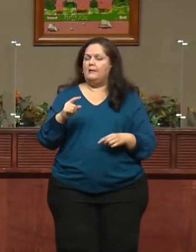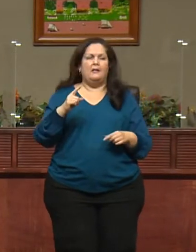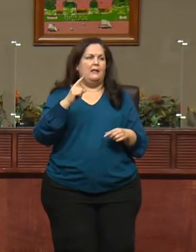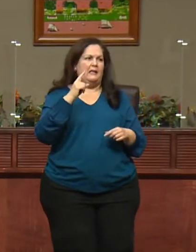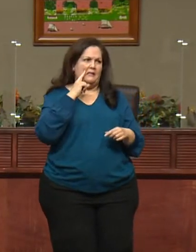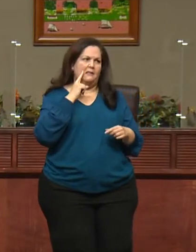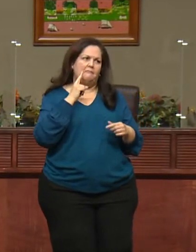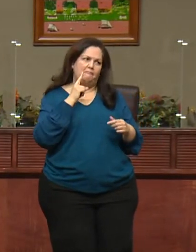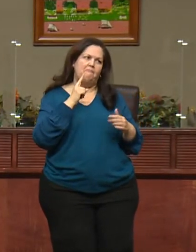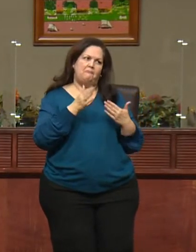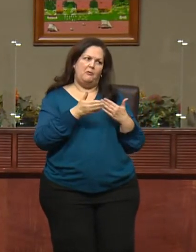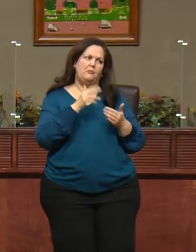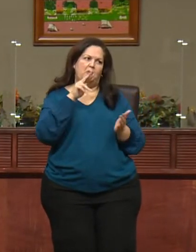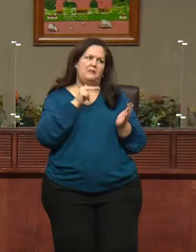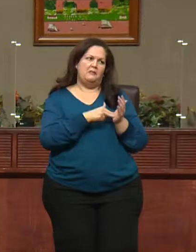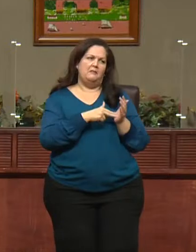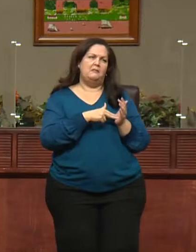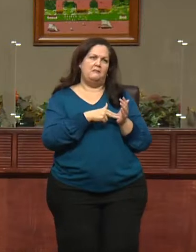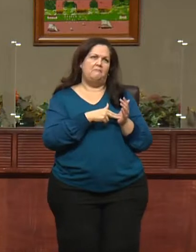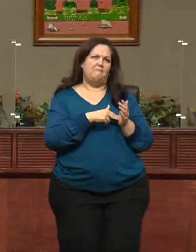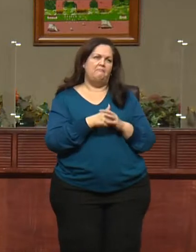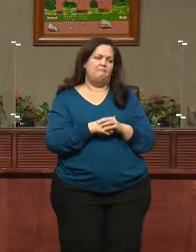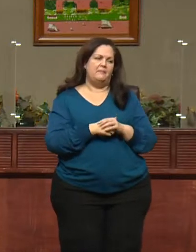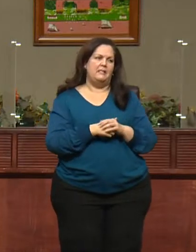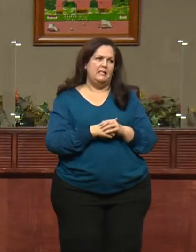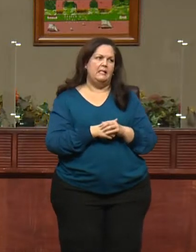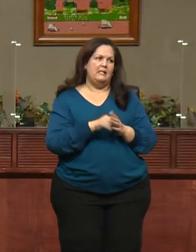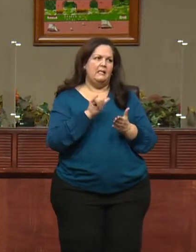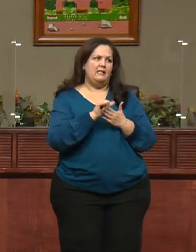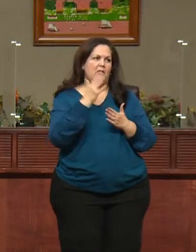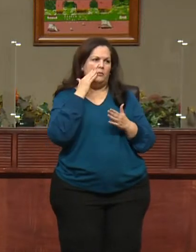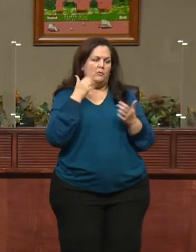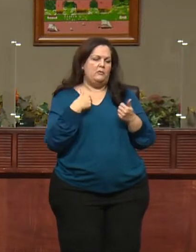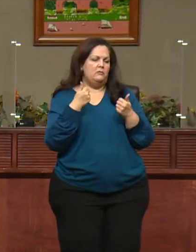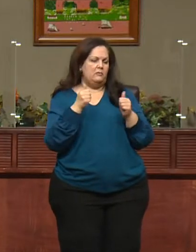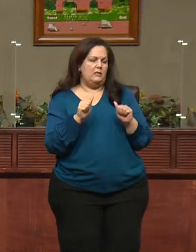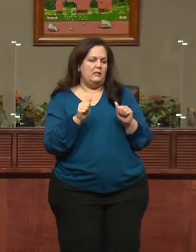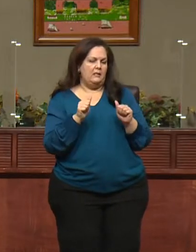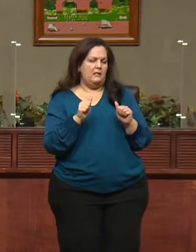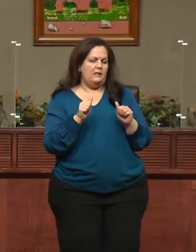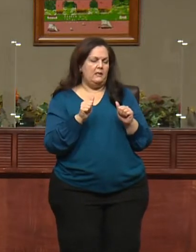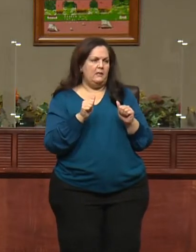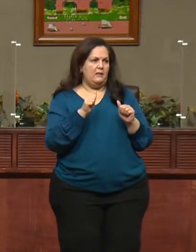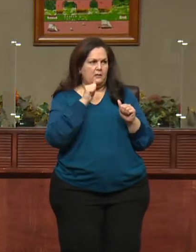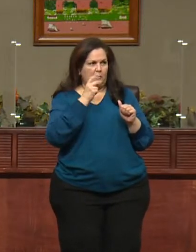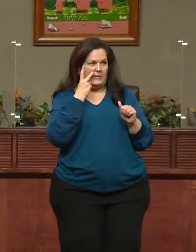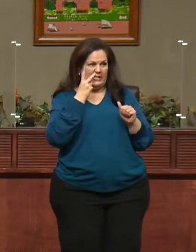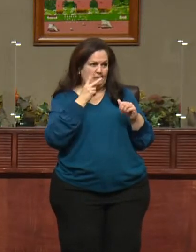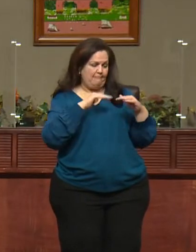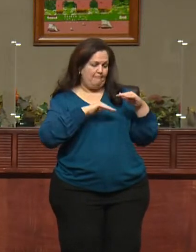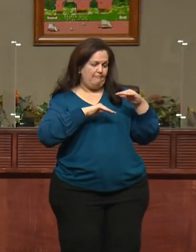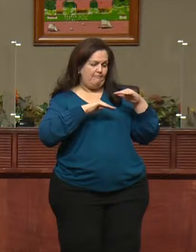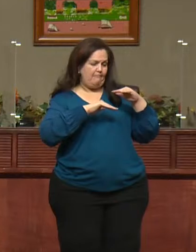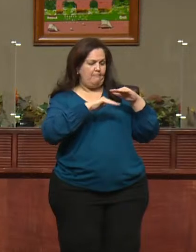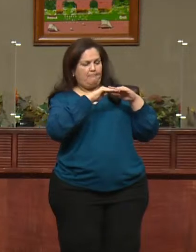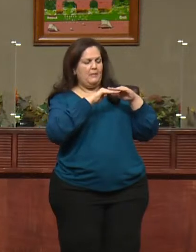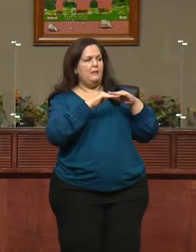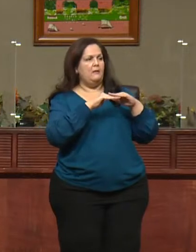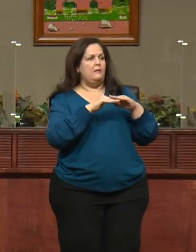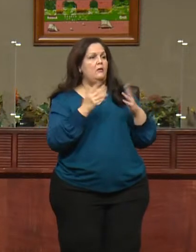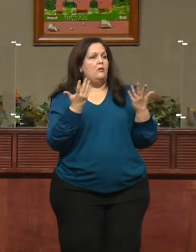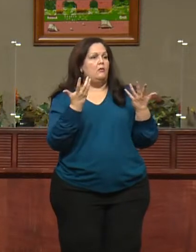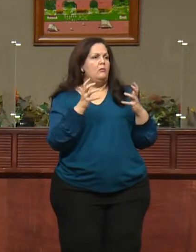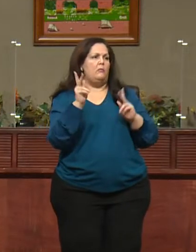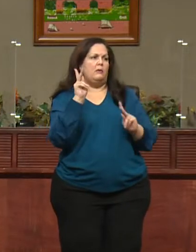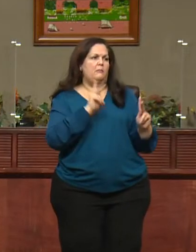very close to what we can handle. So that's why we are trying to reach our limit. Again, we don't want people to